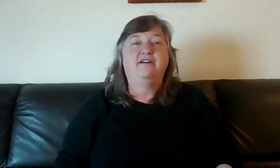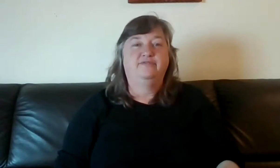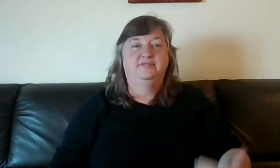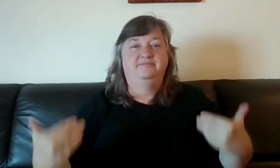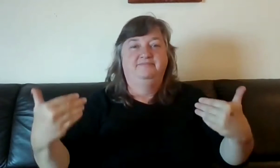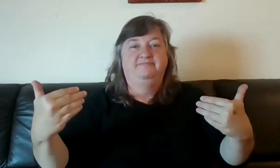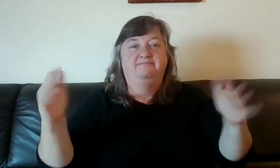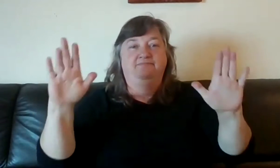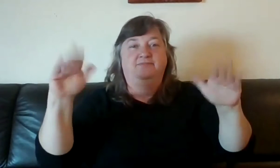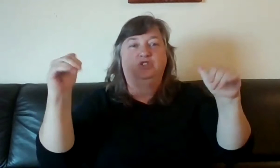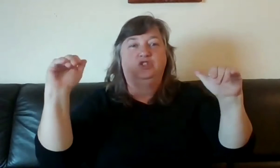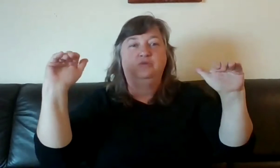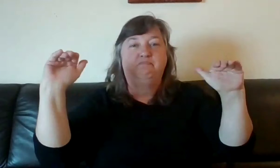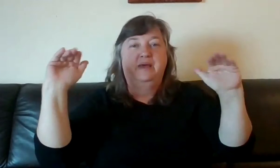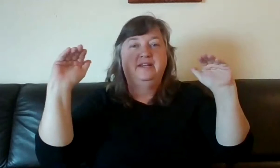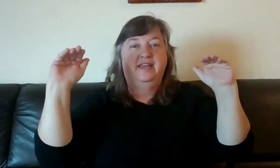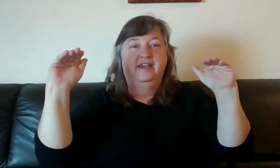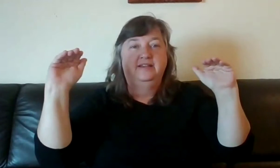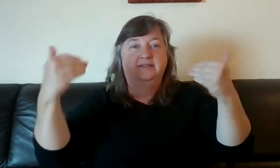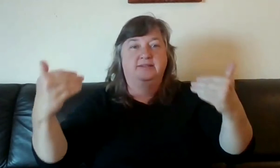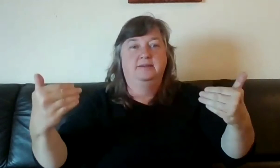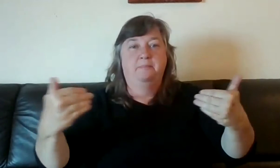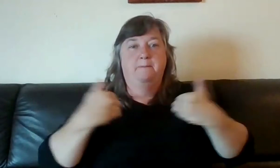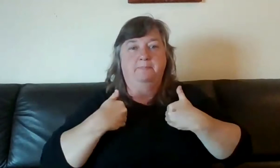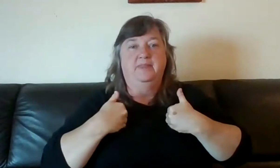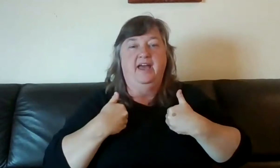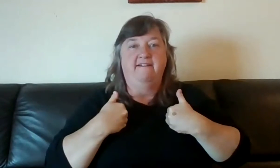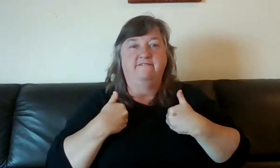Have. Your two bent hands. Have.